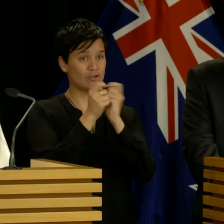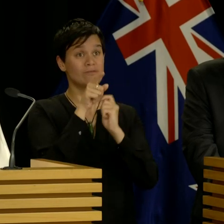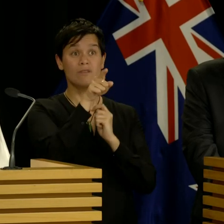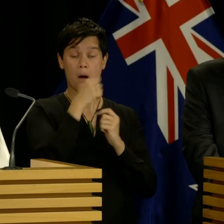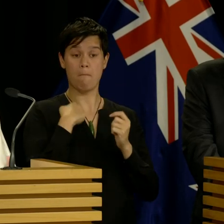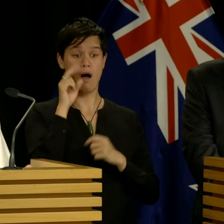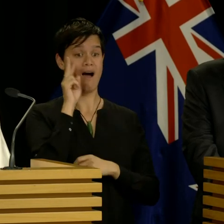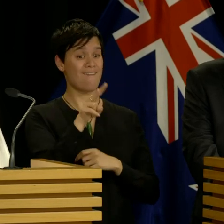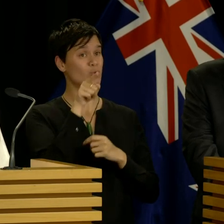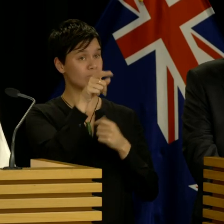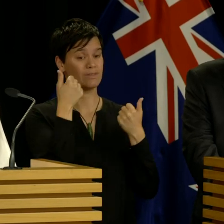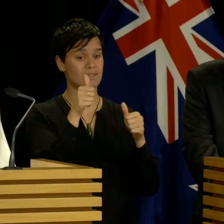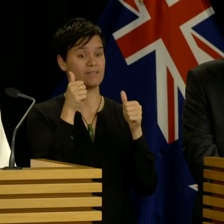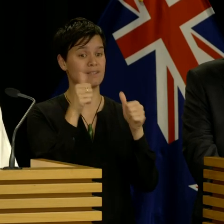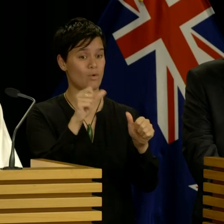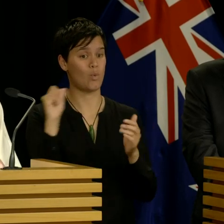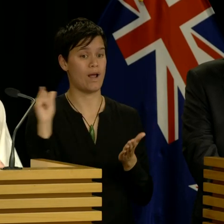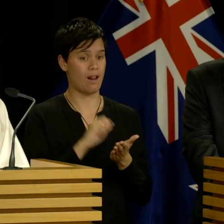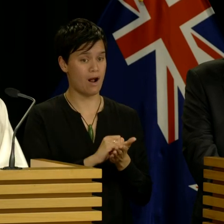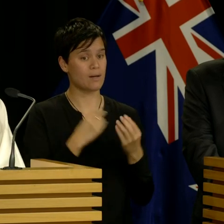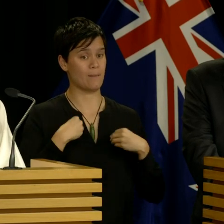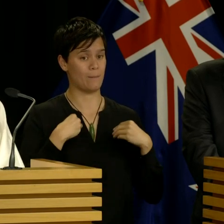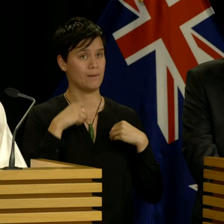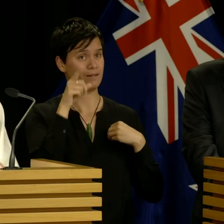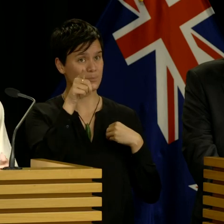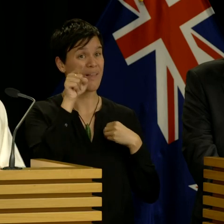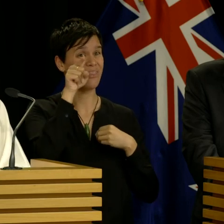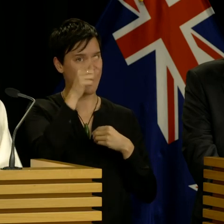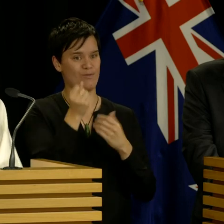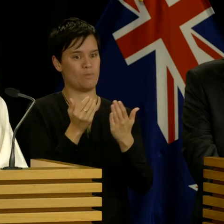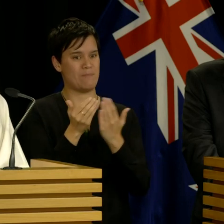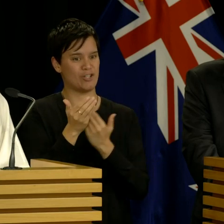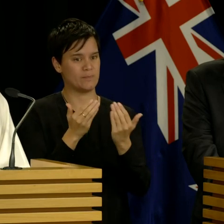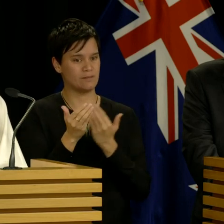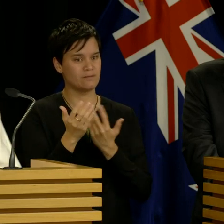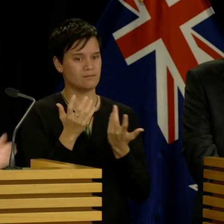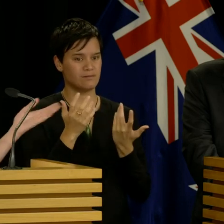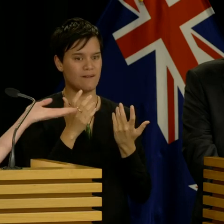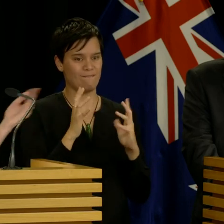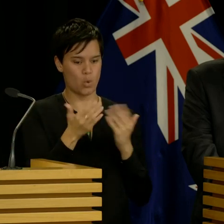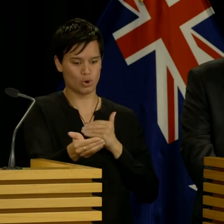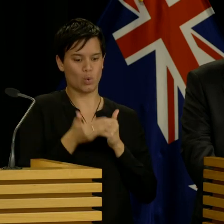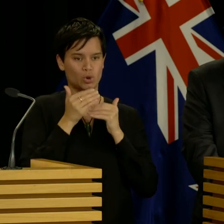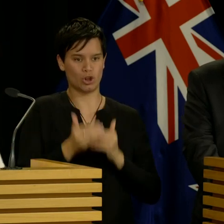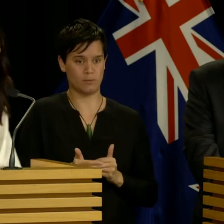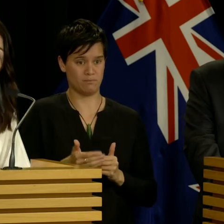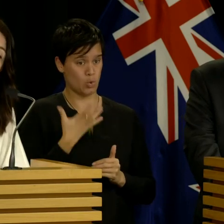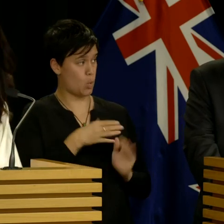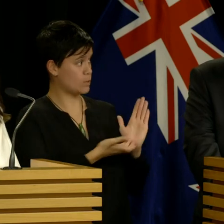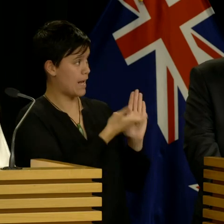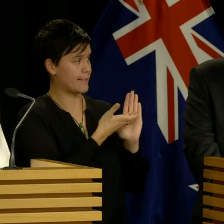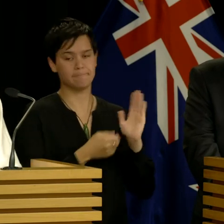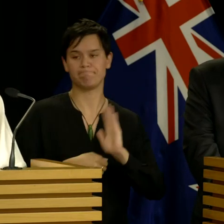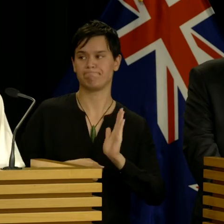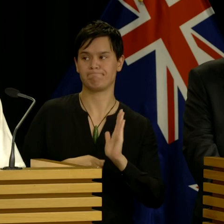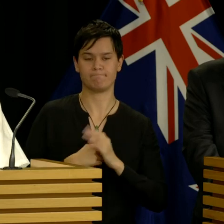successful airline, which alongside other airlines are going to have to manage the short-term storm of COVID-19. Do you have anything further to add on that? Why